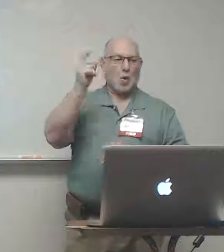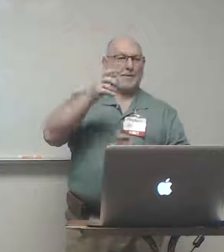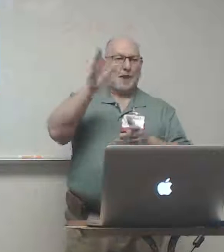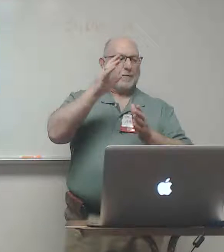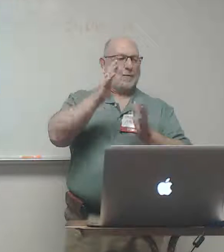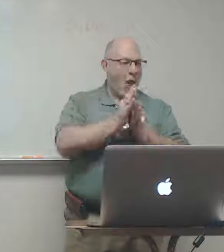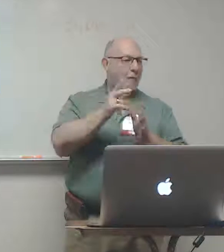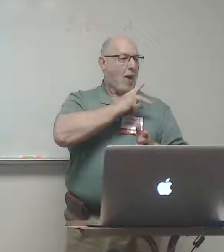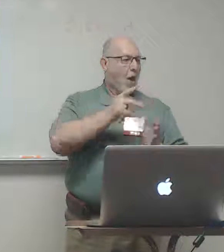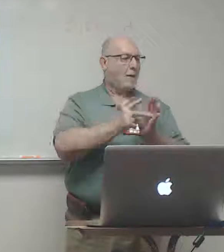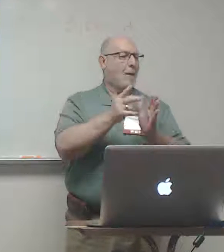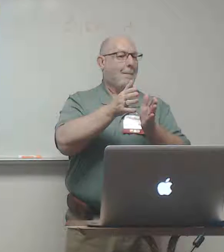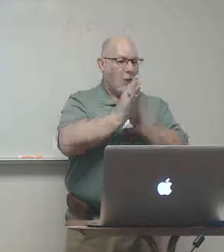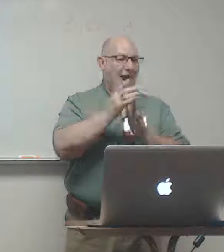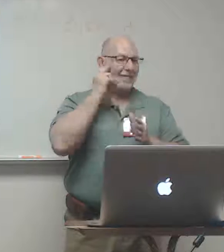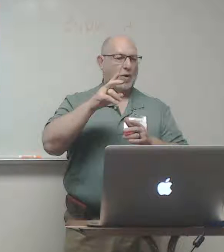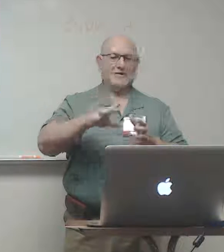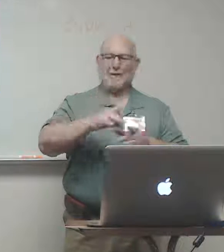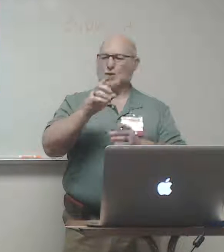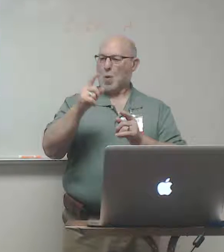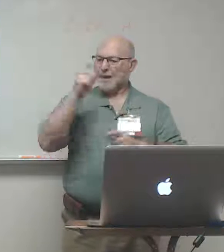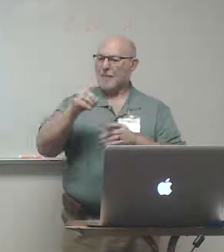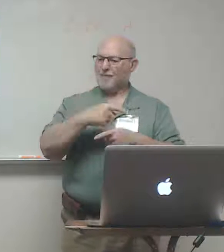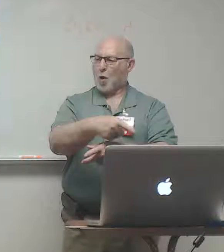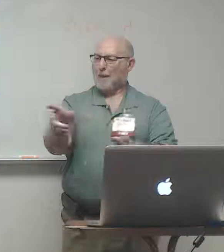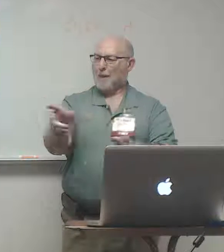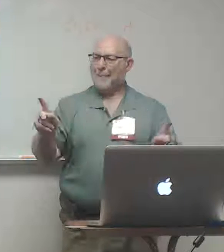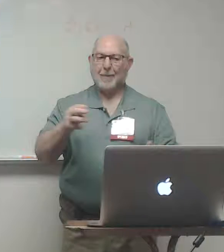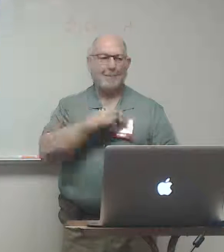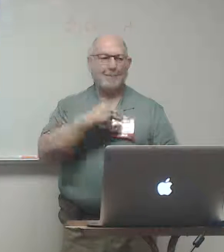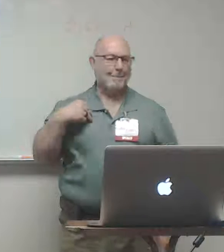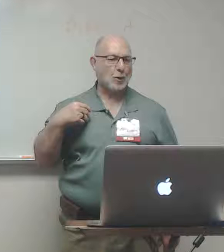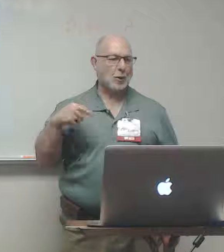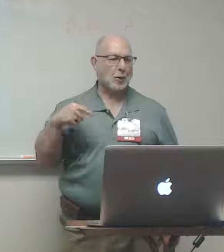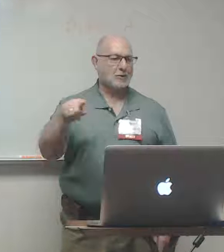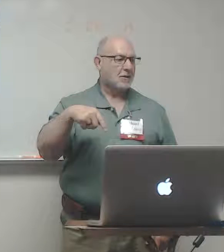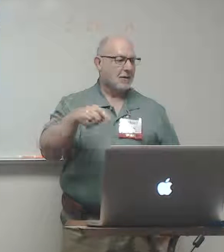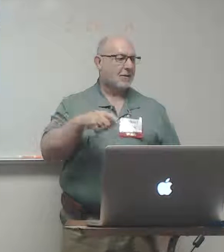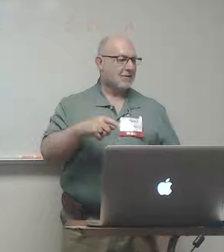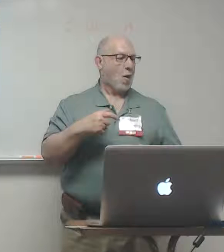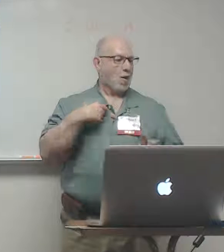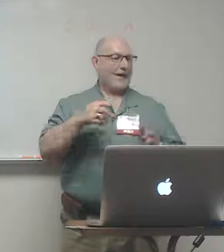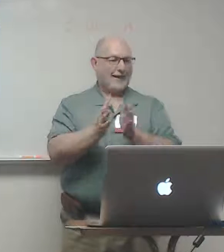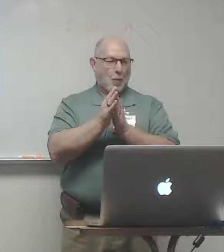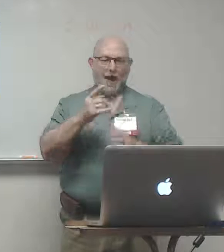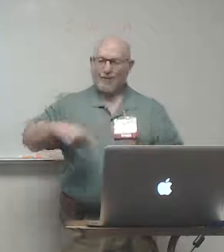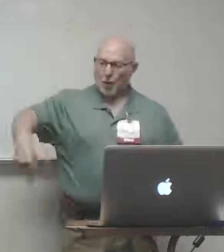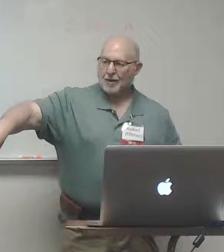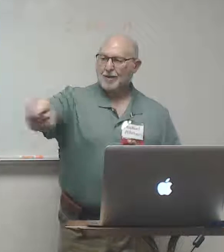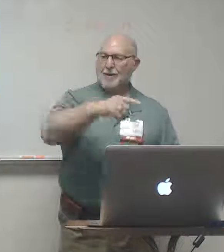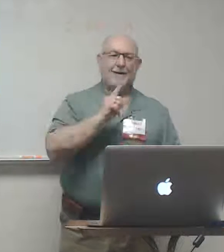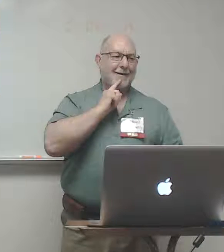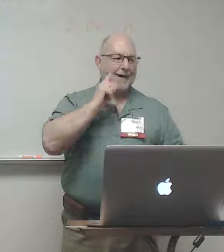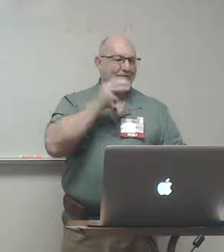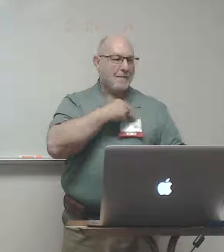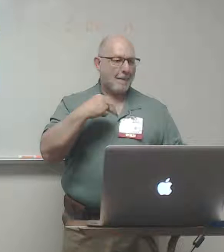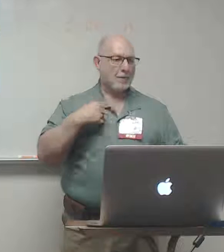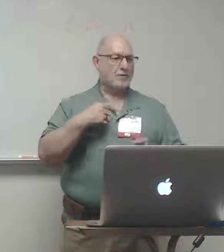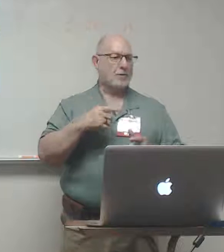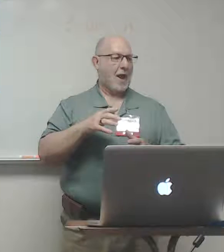Help us understand the spiritual wisdom that we need to pray for and be able to help people. You know, our members need to be helping people.